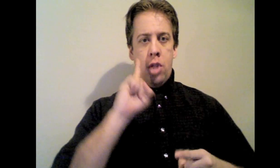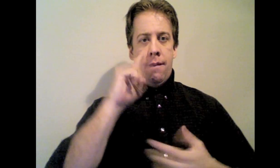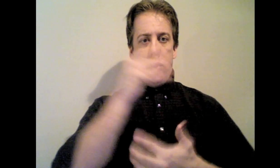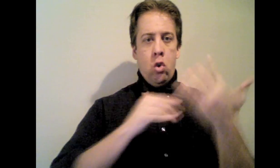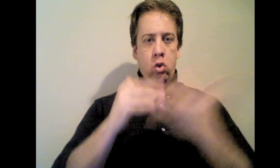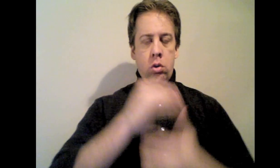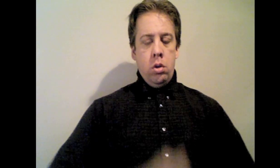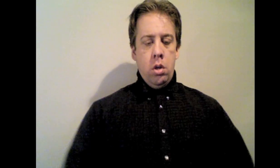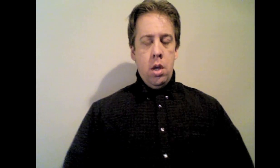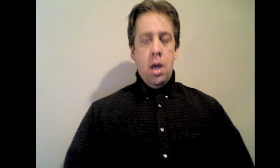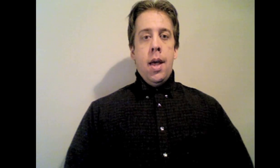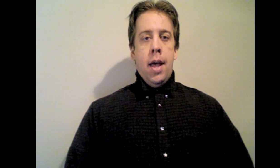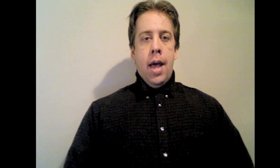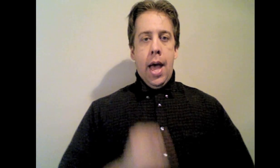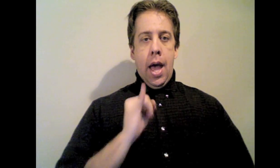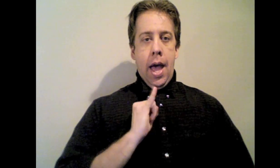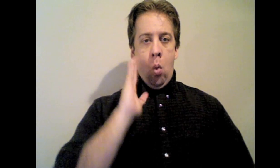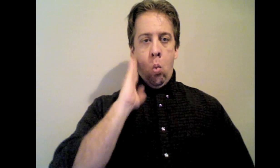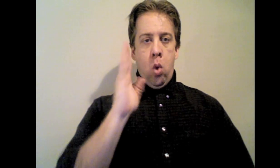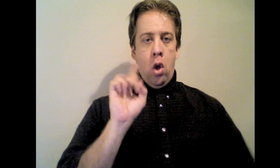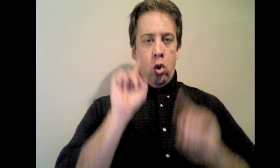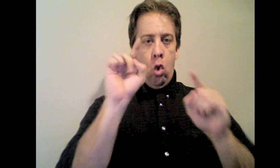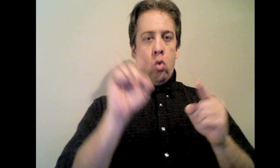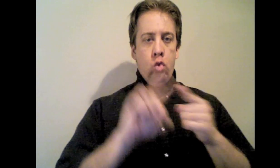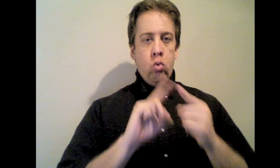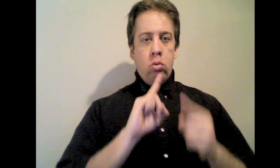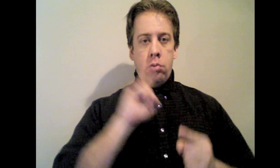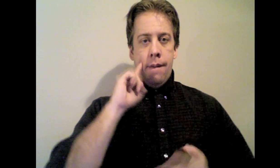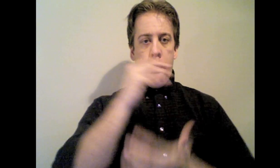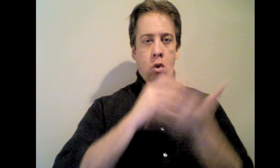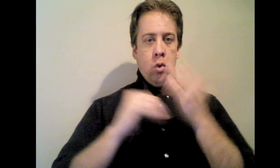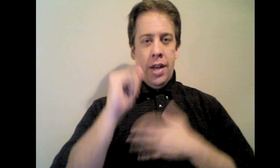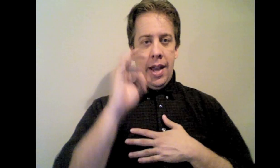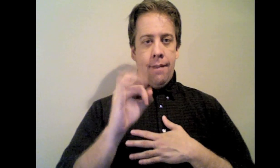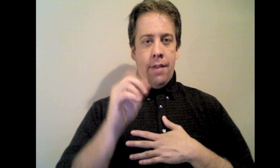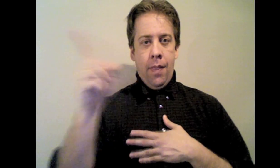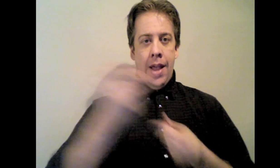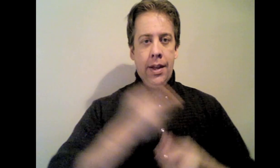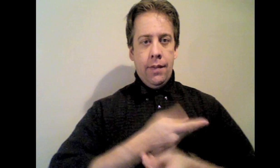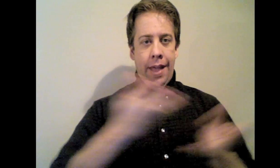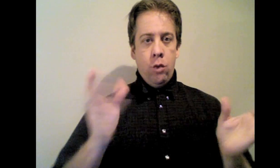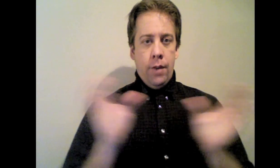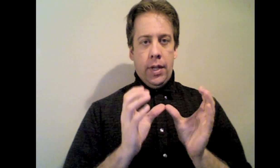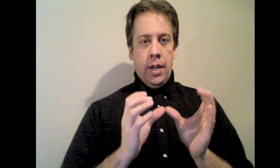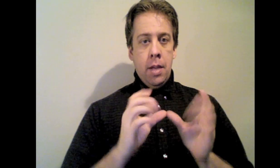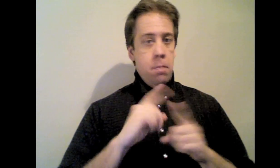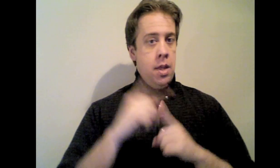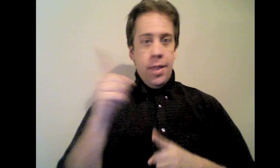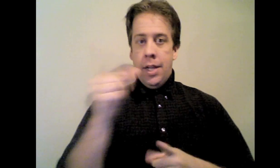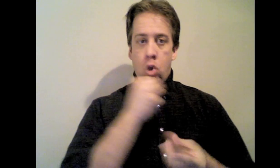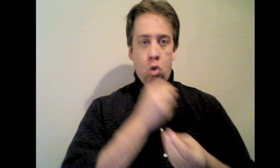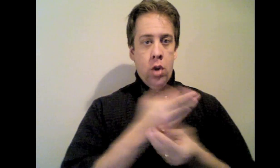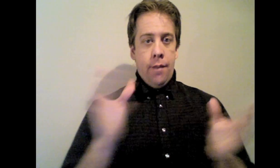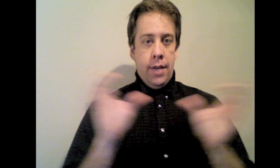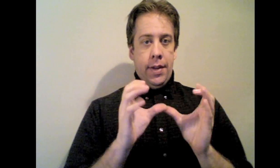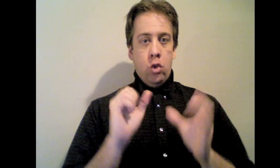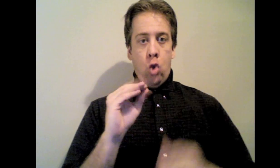Do I go to deaf socials? I would go to deaf socials if they handed out certifications. But if they don't